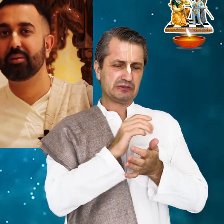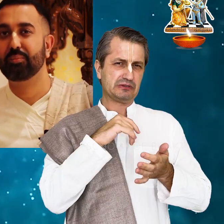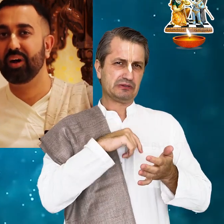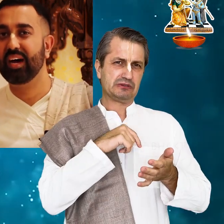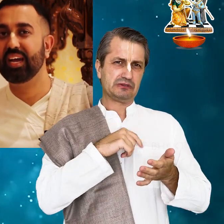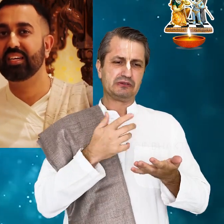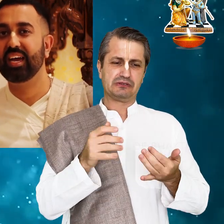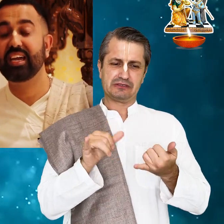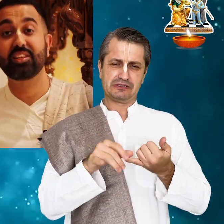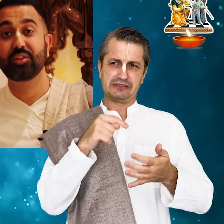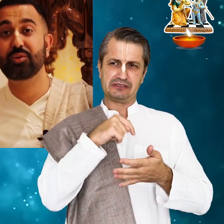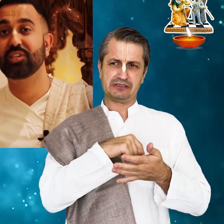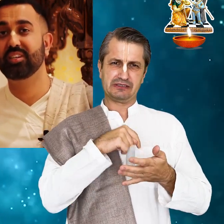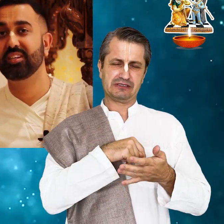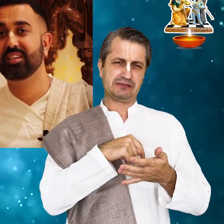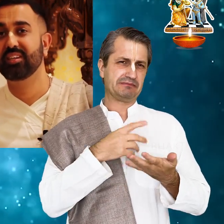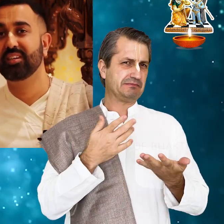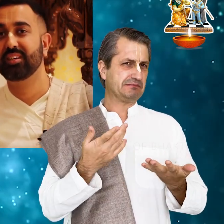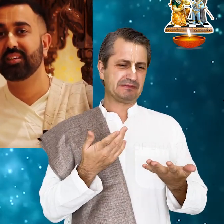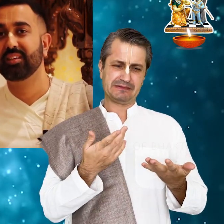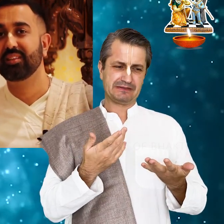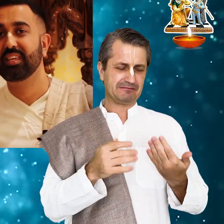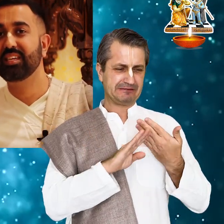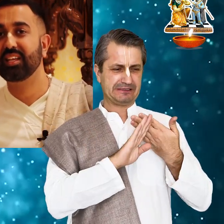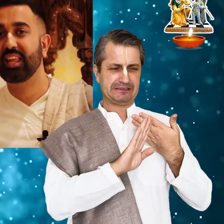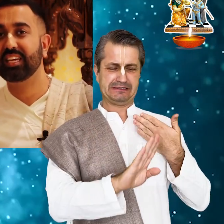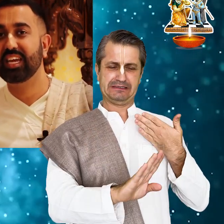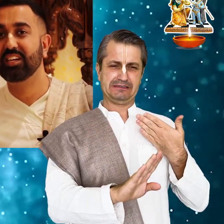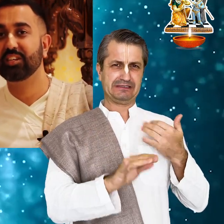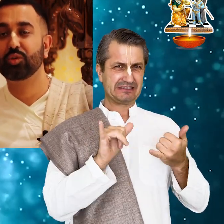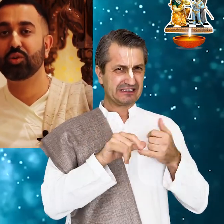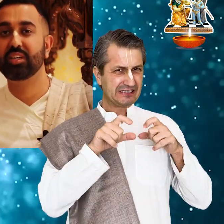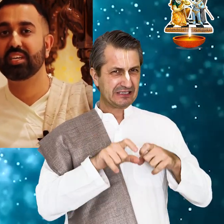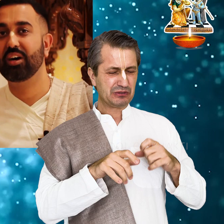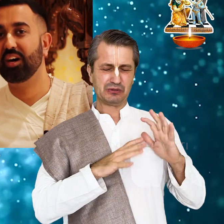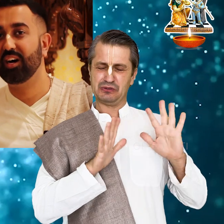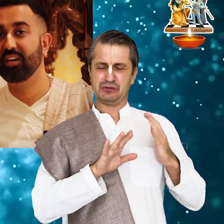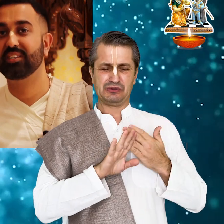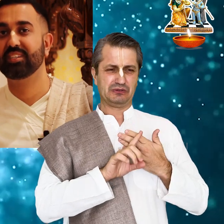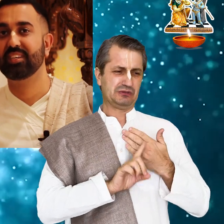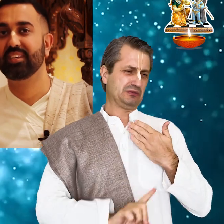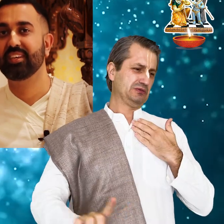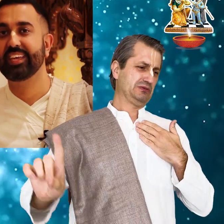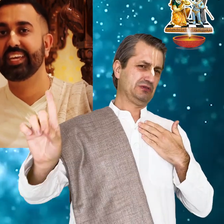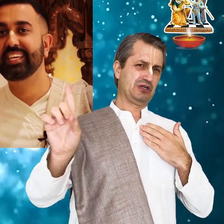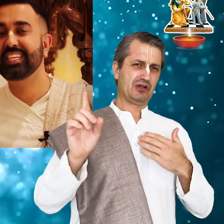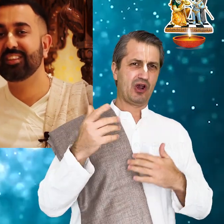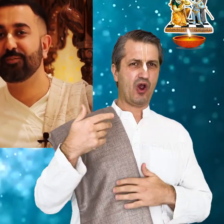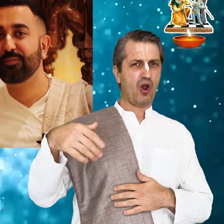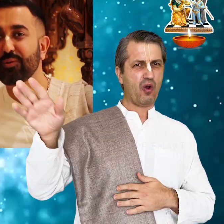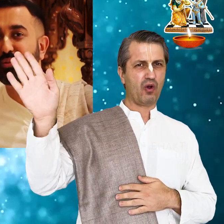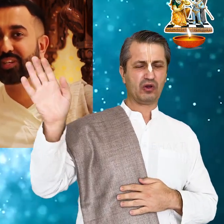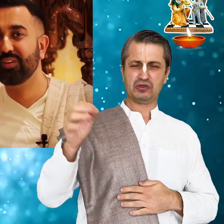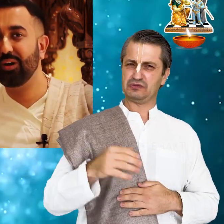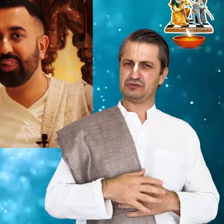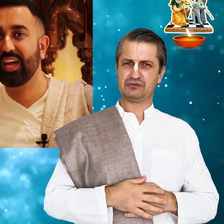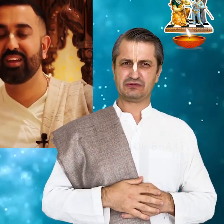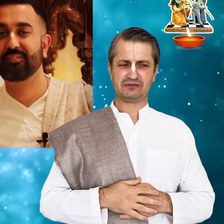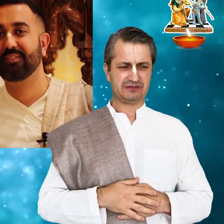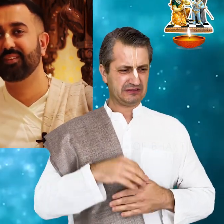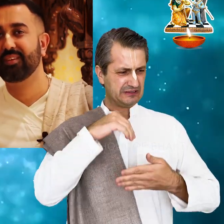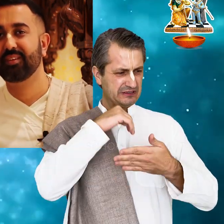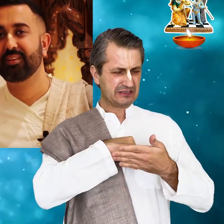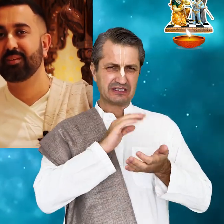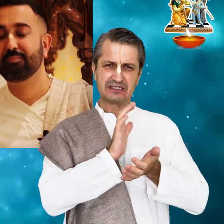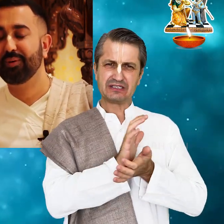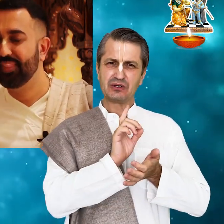anger, pride, and illusion. These are like Dainakasuras in our hearts, eating the fruits of our